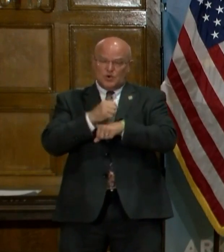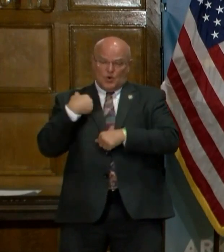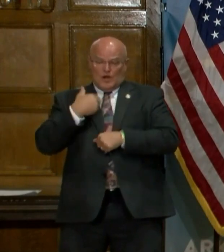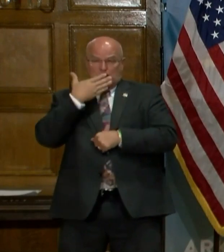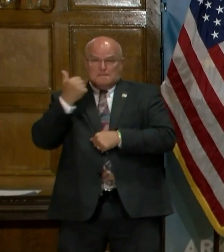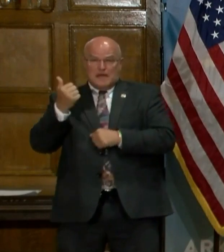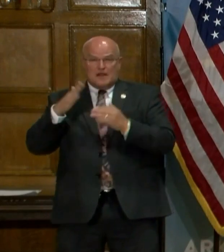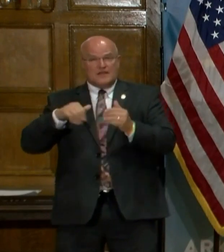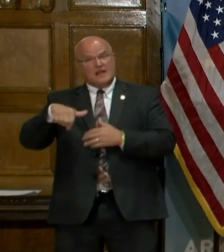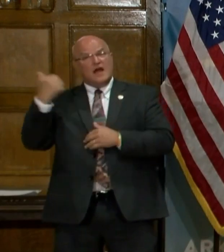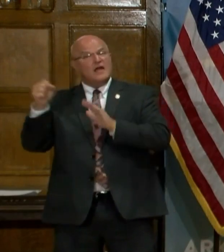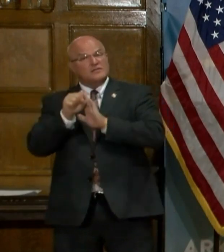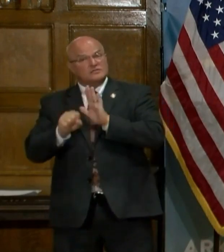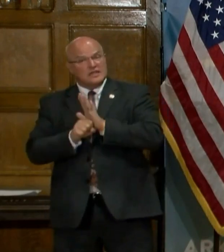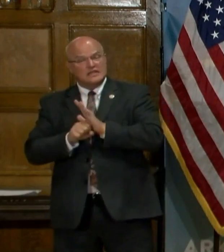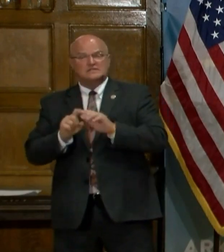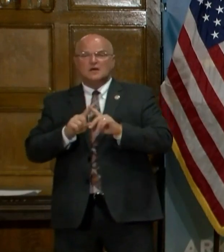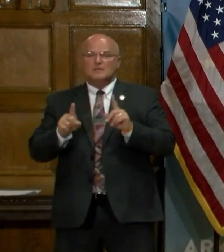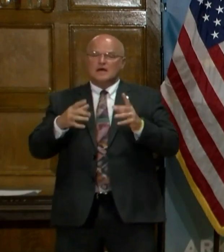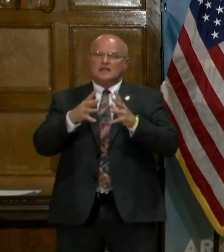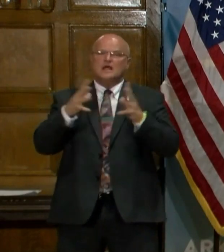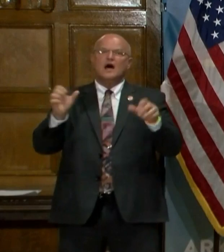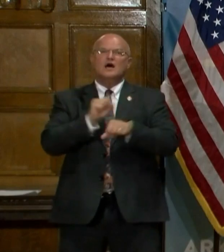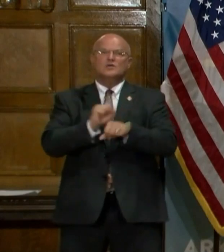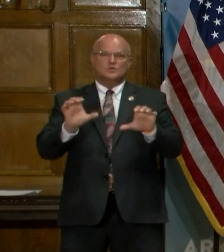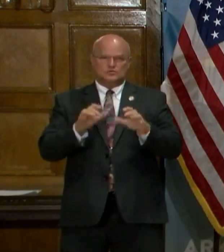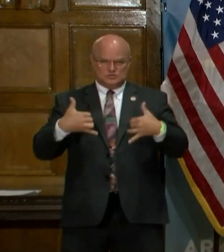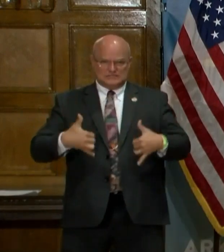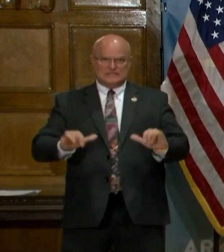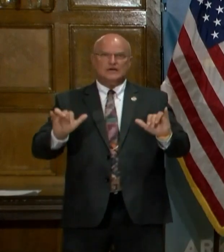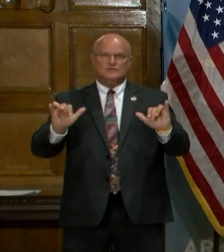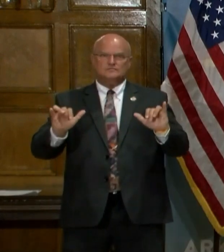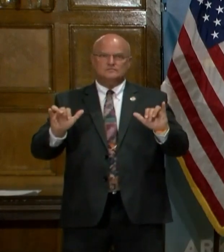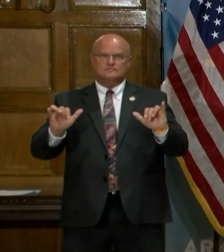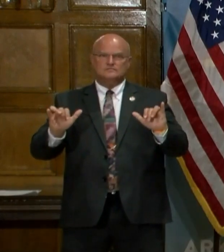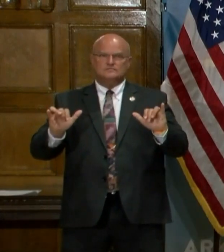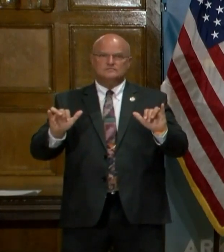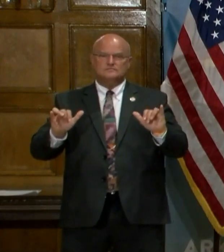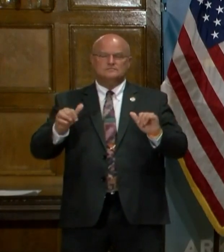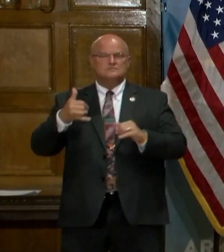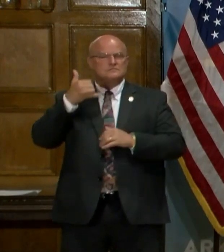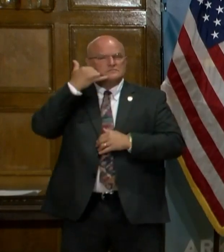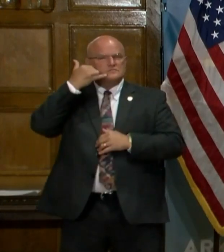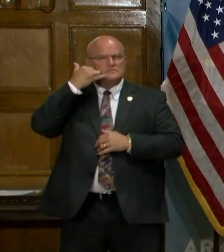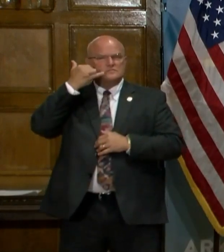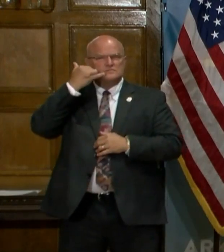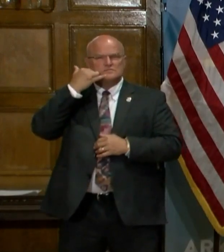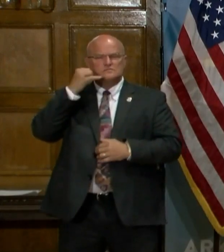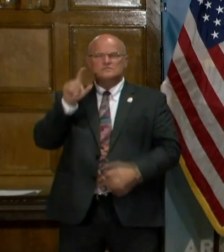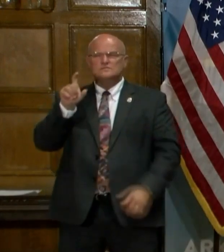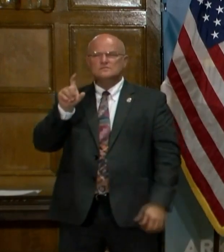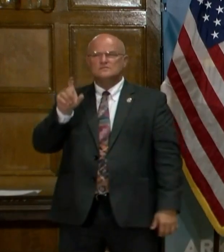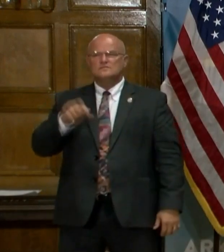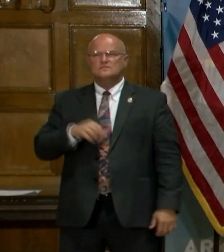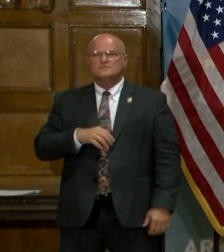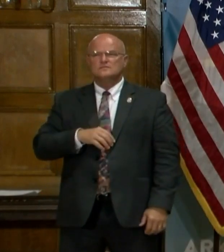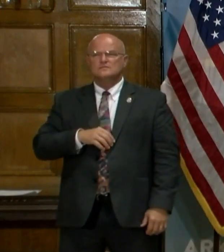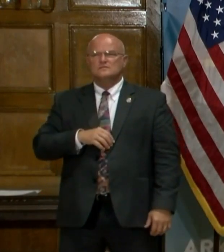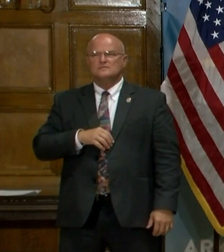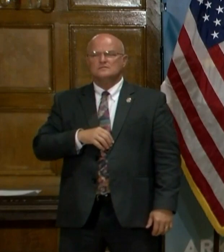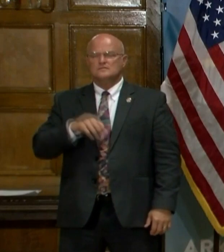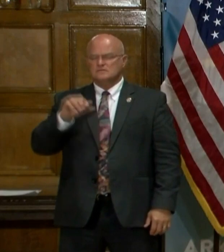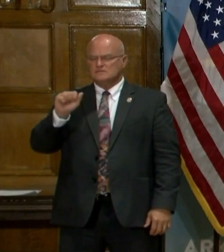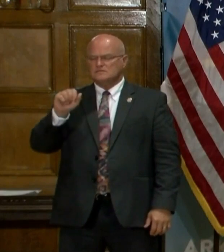shape than many, but we've got a lot of work to do still. Is there any question remotely? Yeah, Governor, this